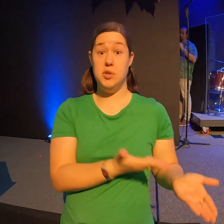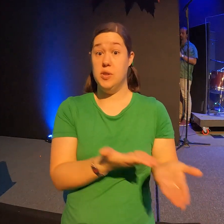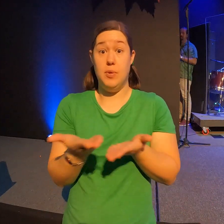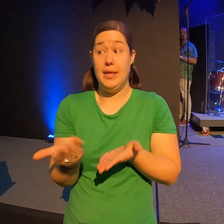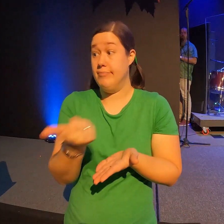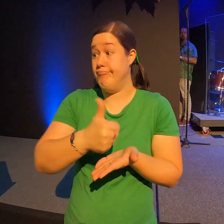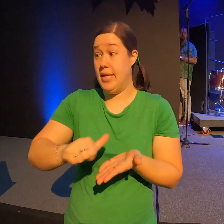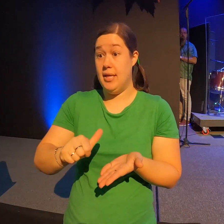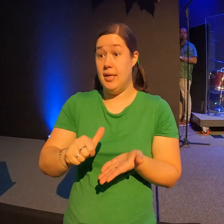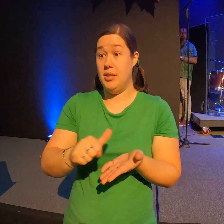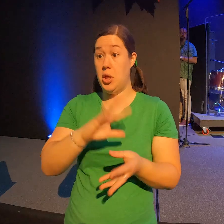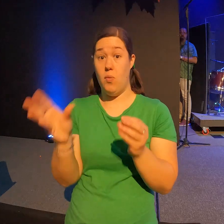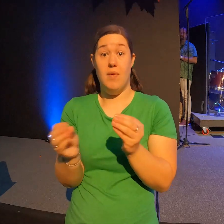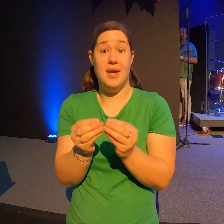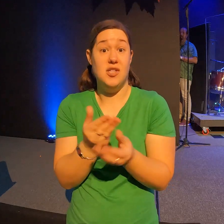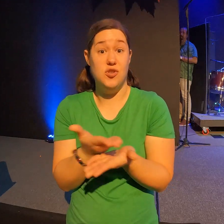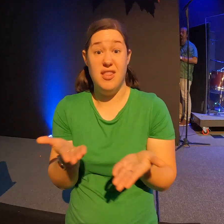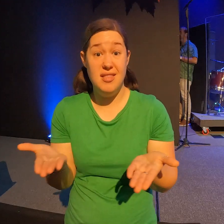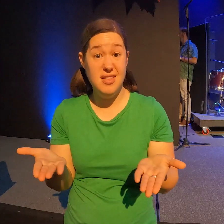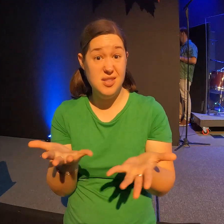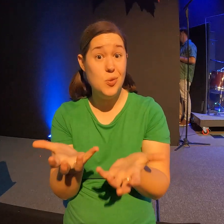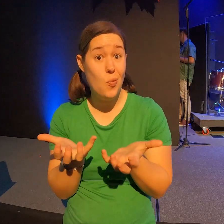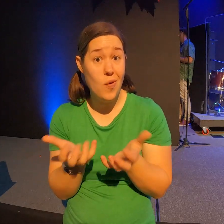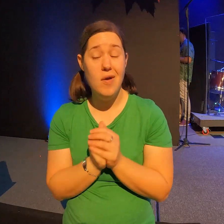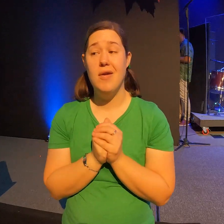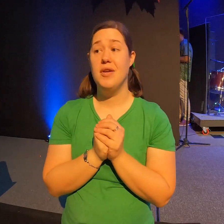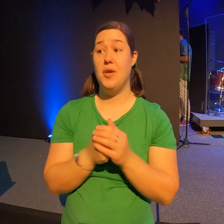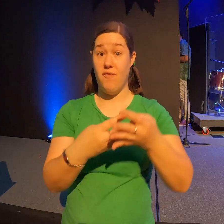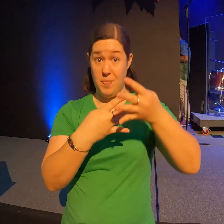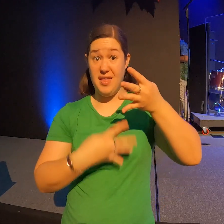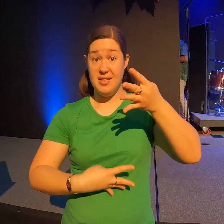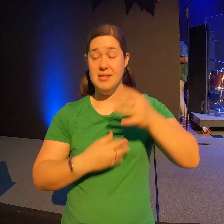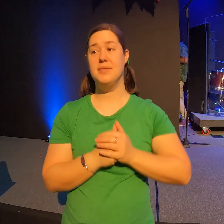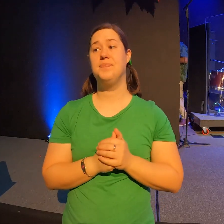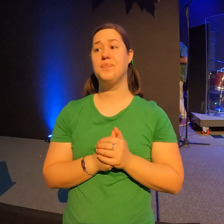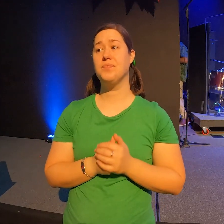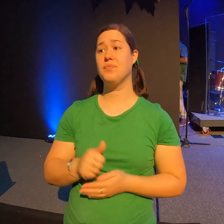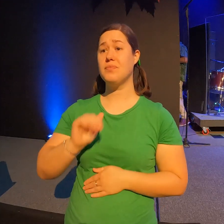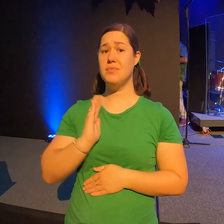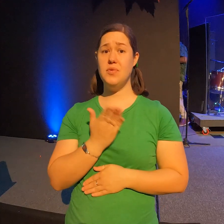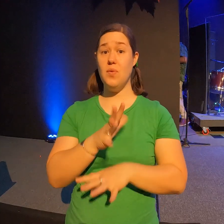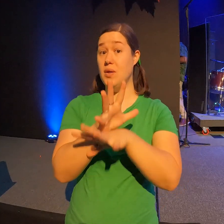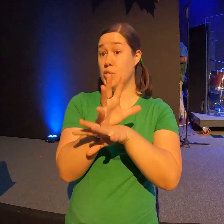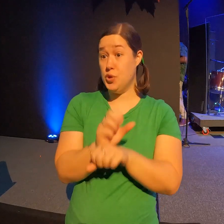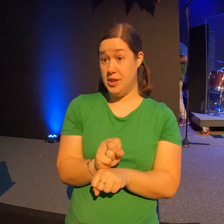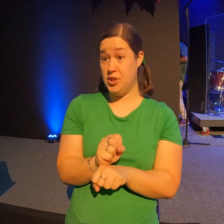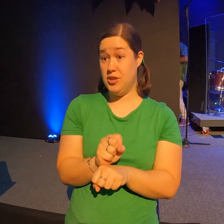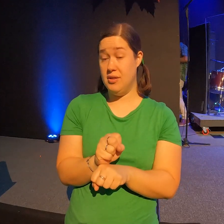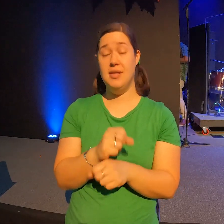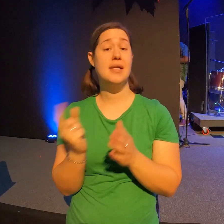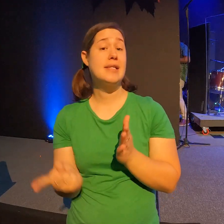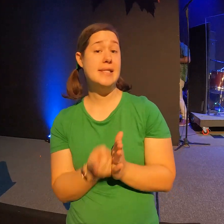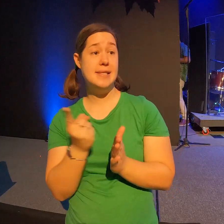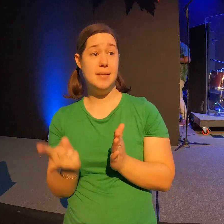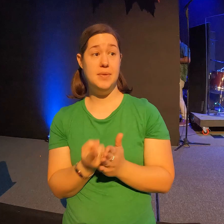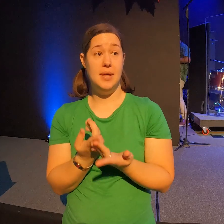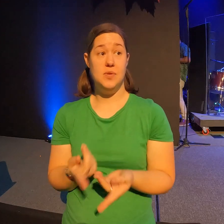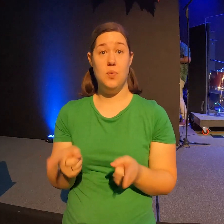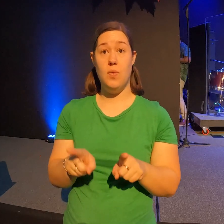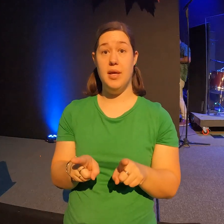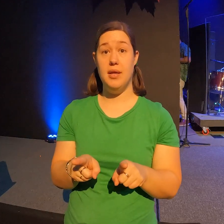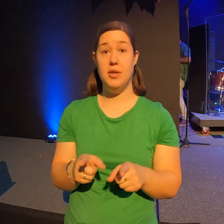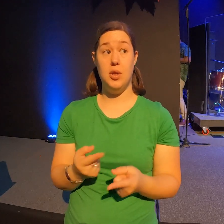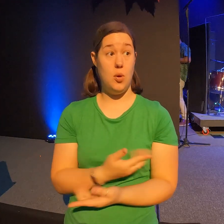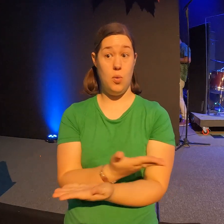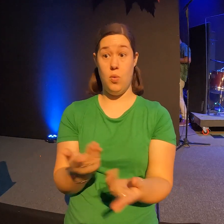Response at our website or the conference's website. Also, our tradition is sometimes when we come to receive